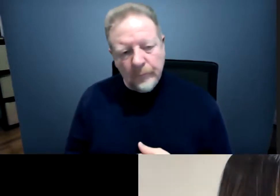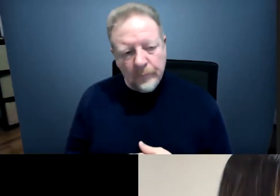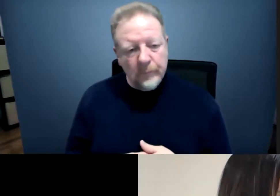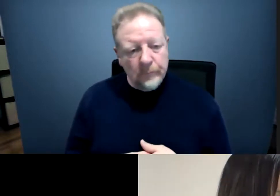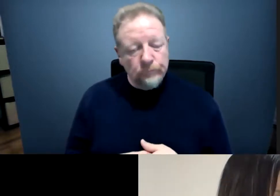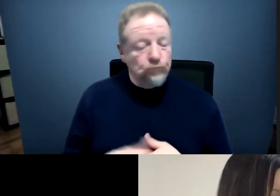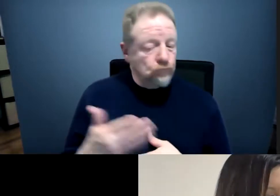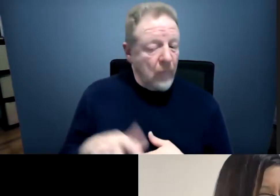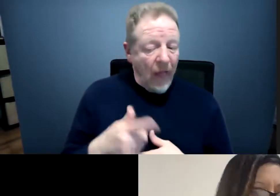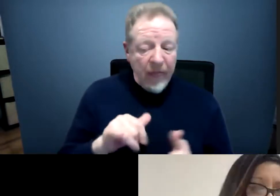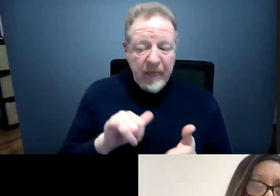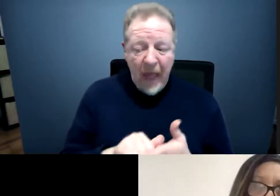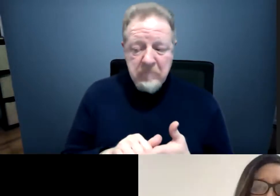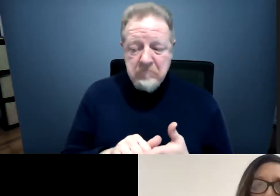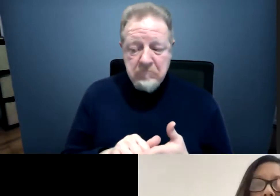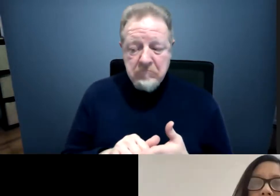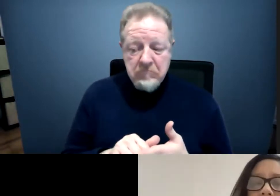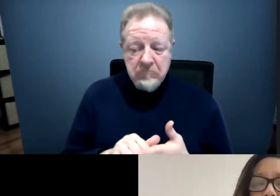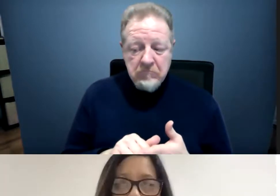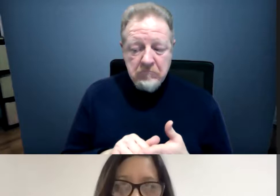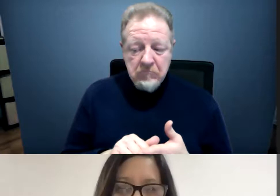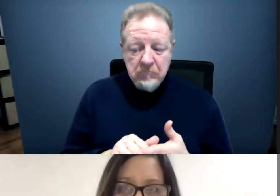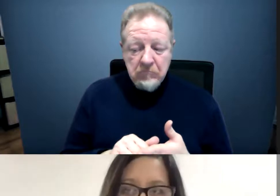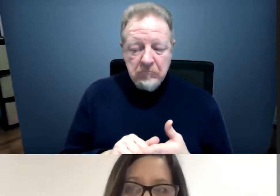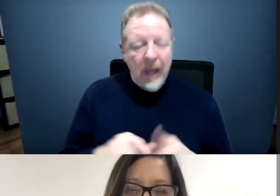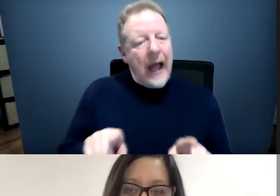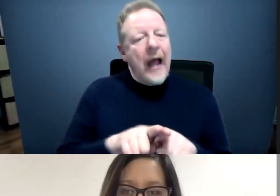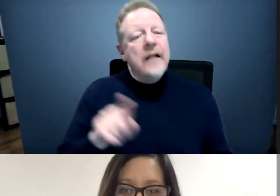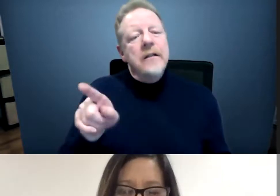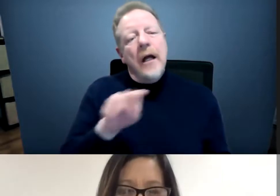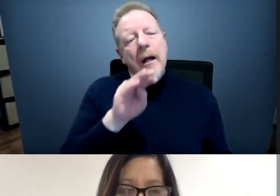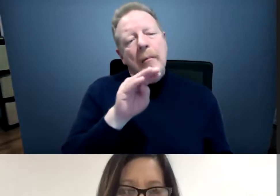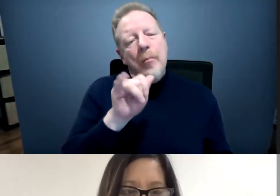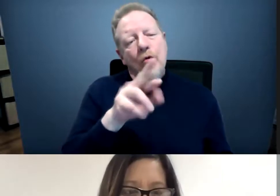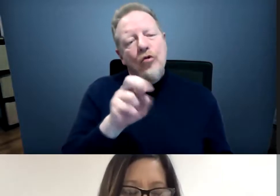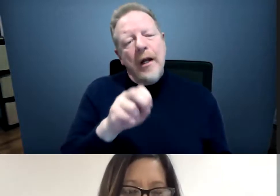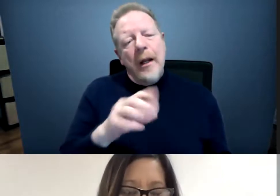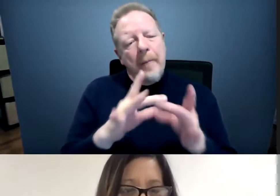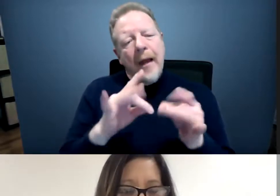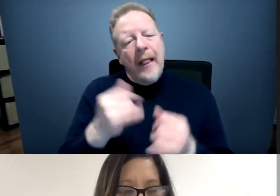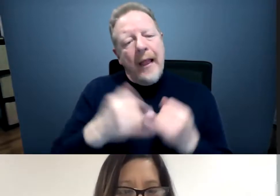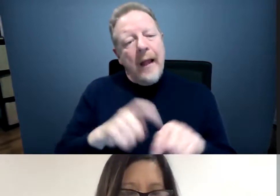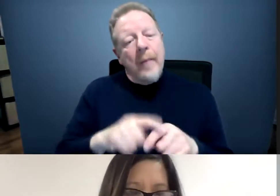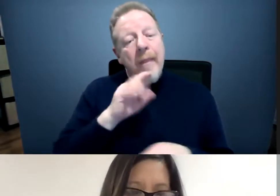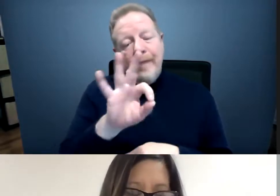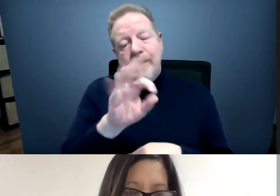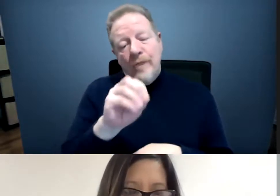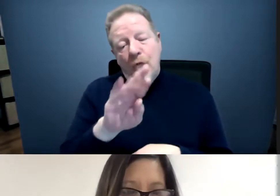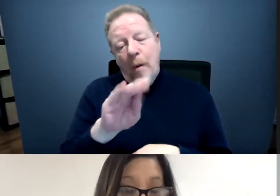Other than that, as Marie mentioned the last time we met, the format for the actual program is a